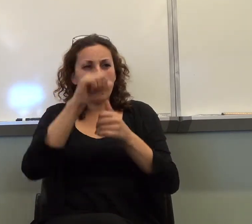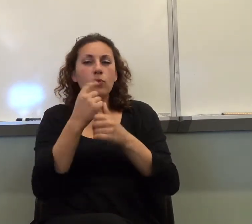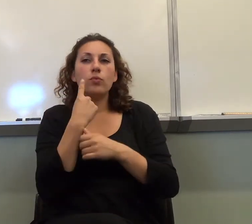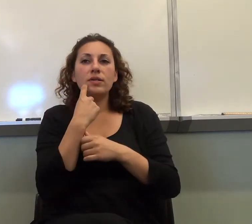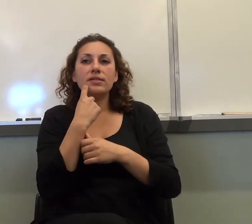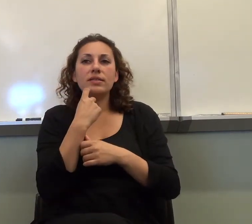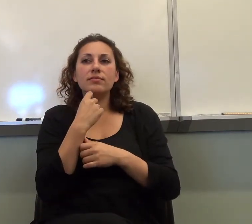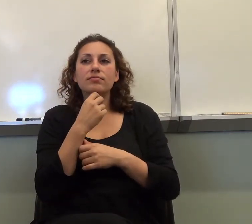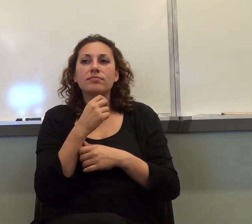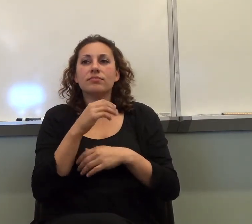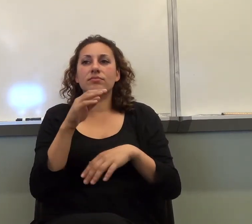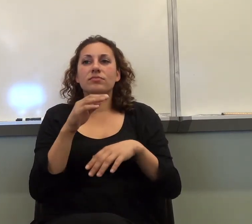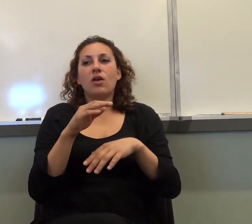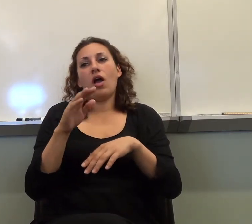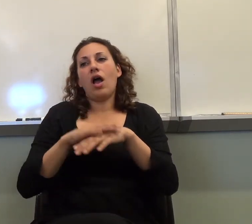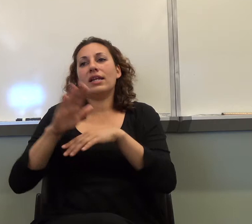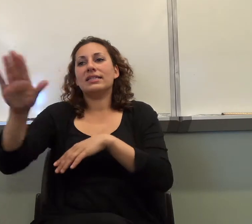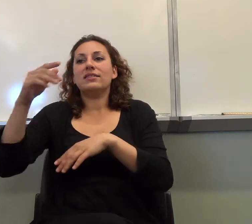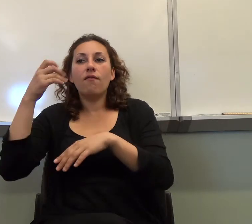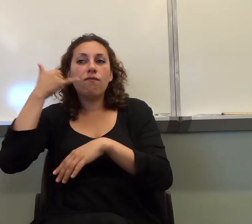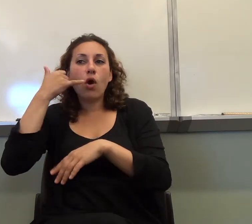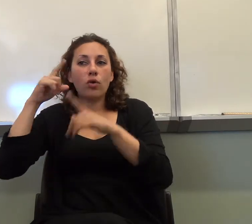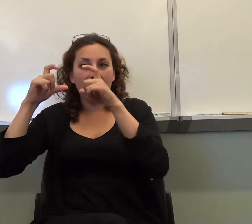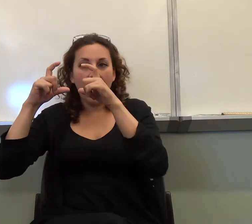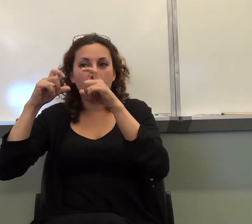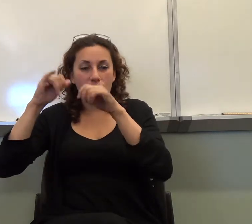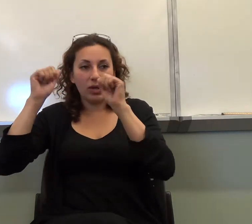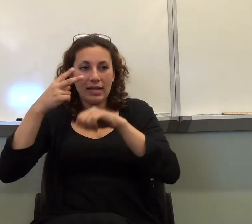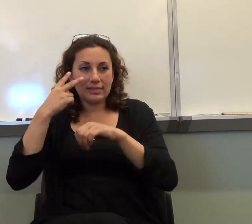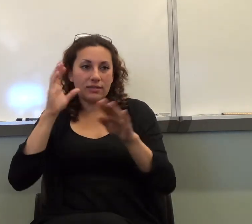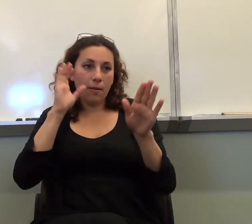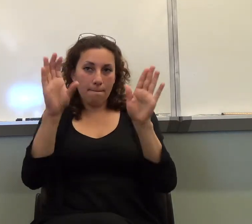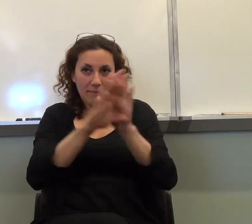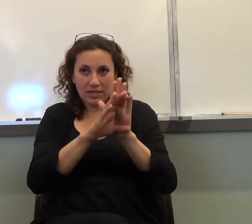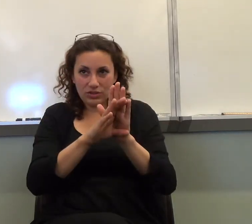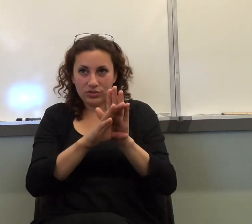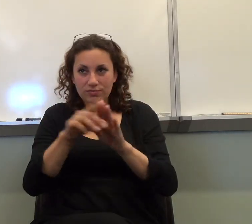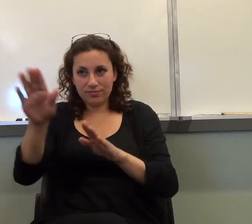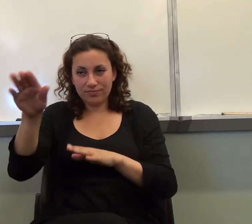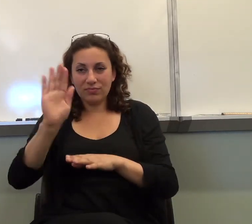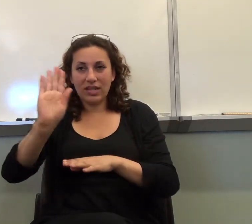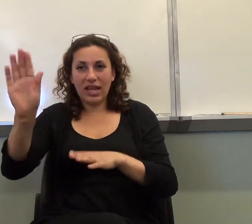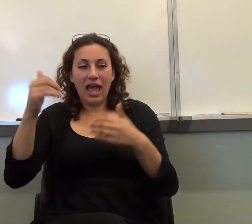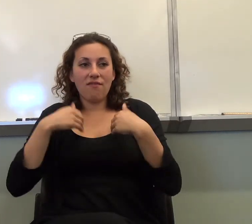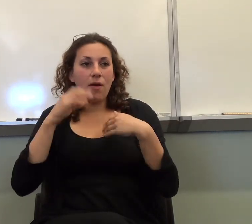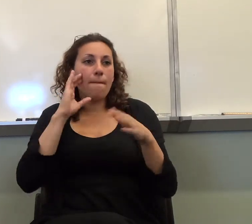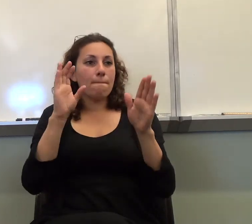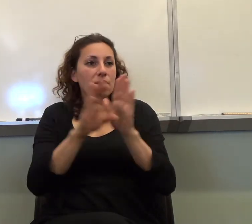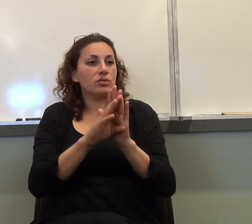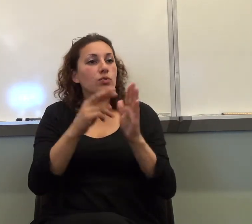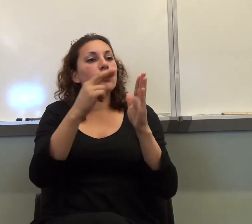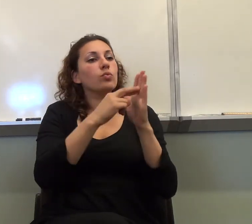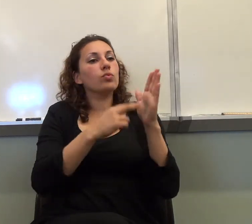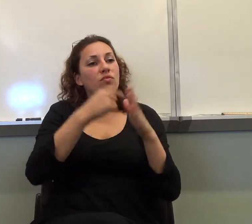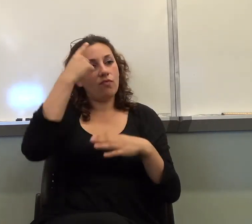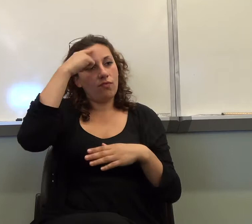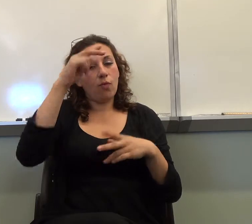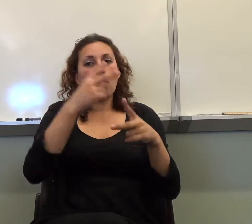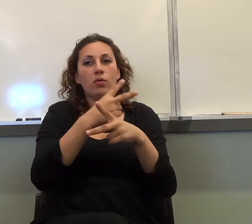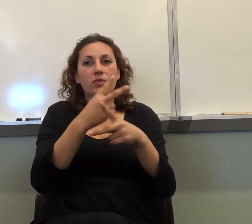you can find out there's a photo there with the rules for multiplication, right? These are identical.